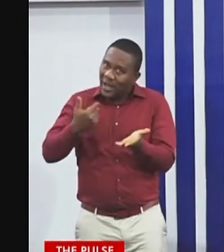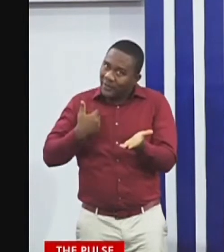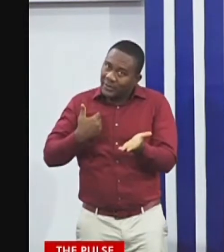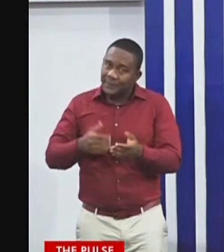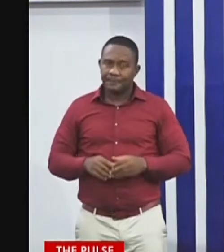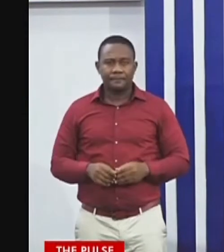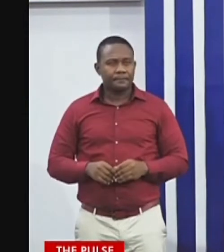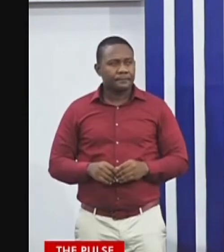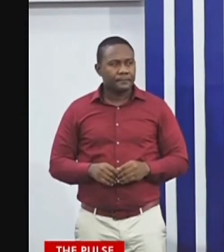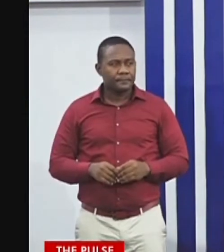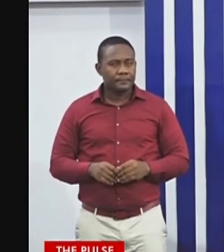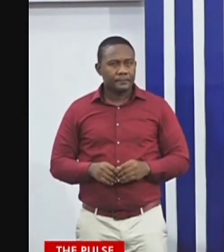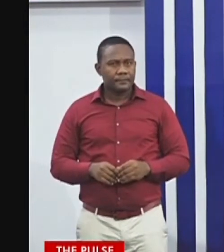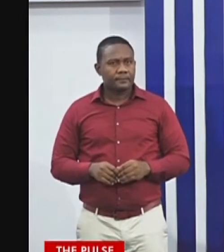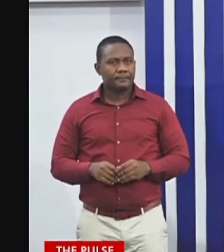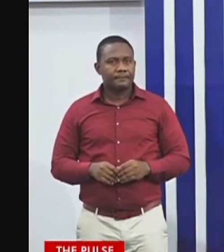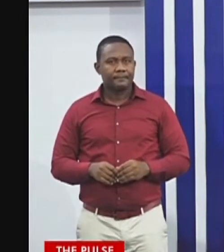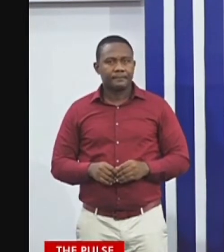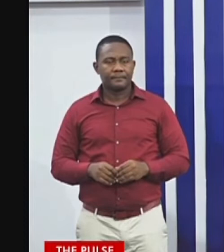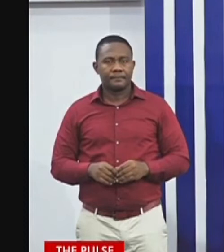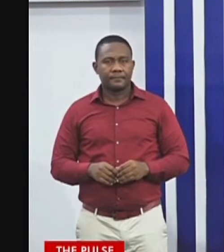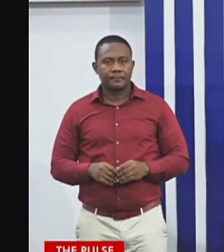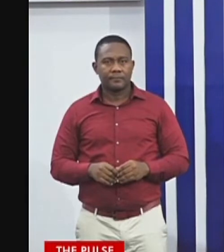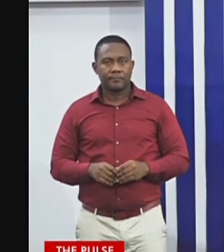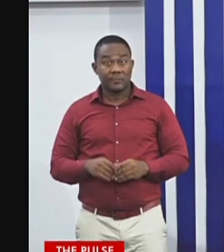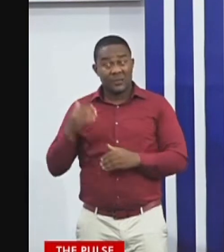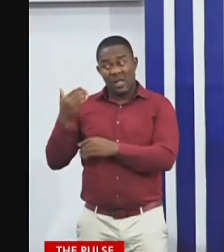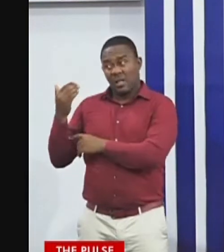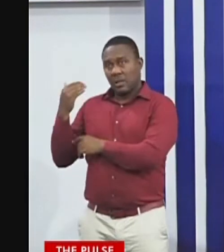In terms of the cases recorded since the last update,